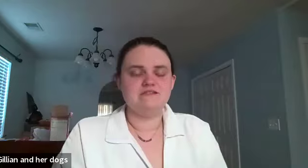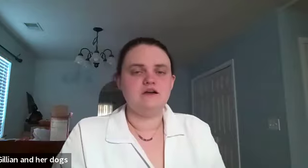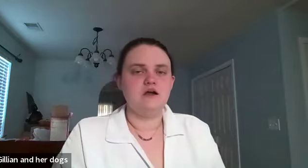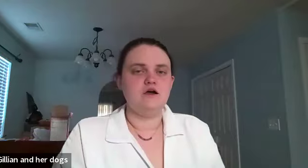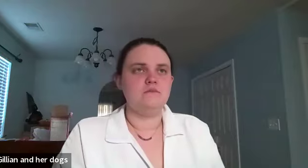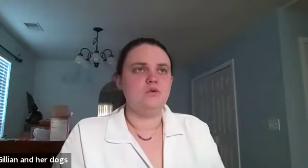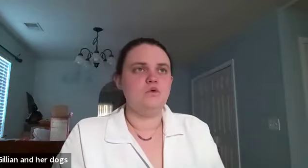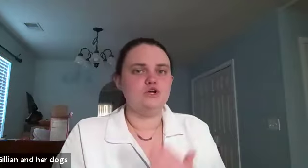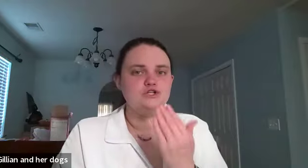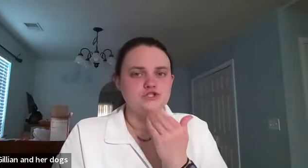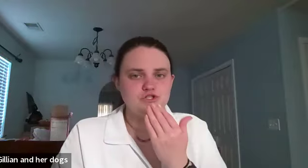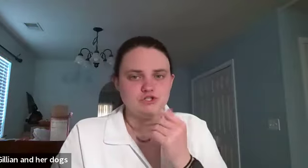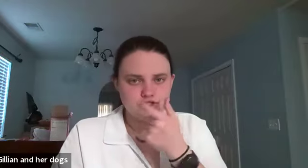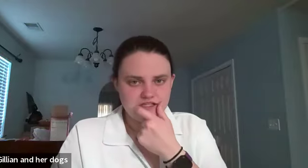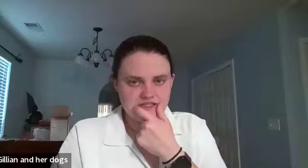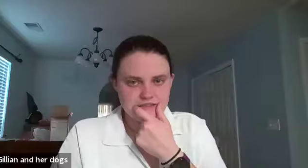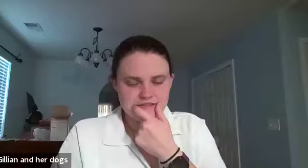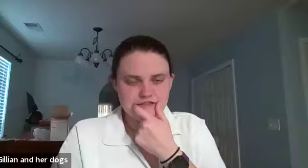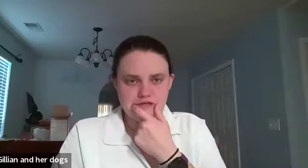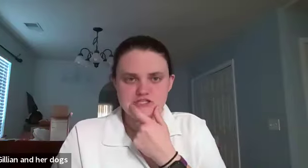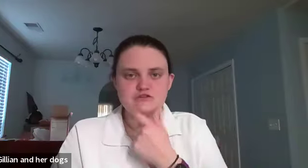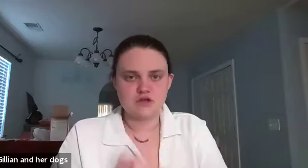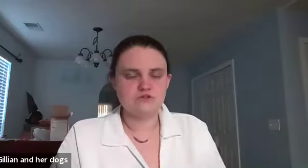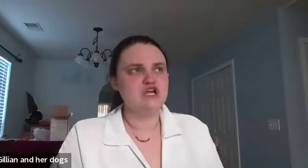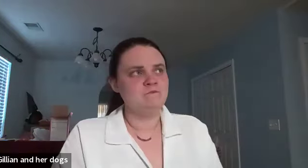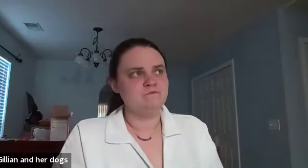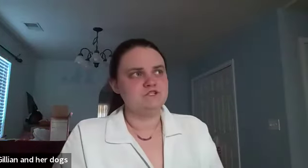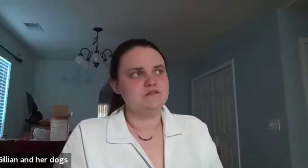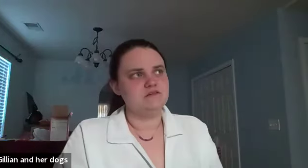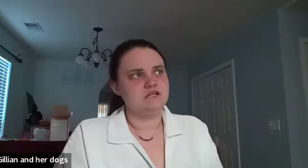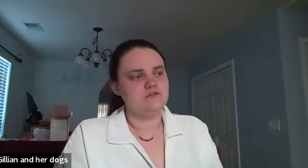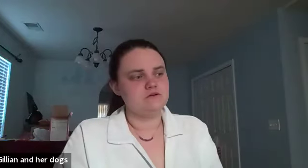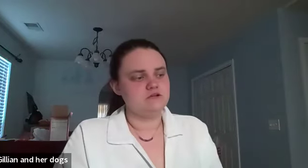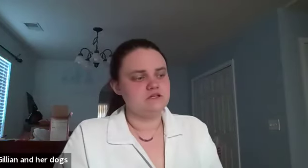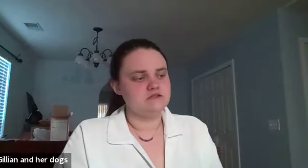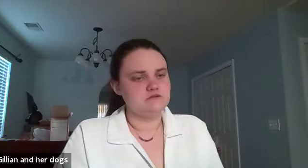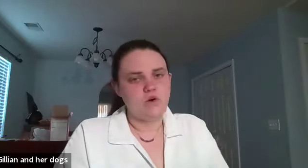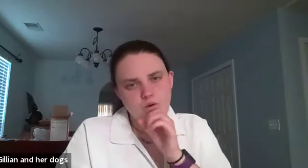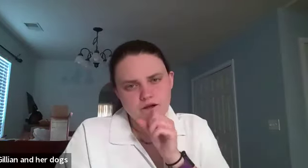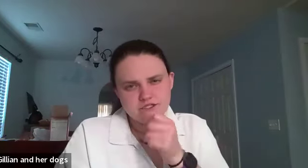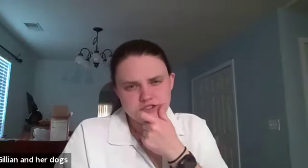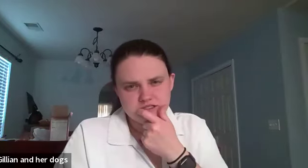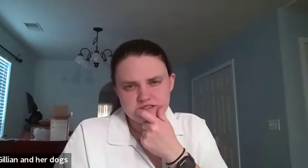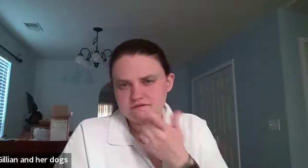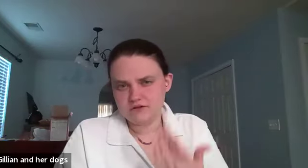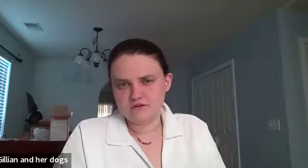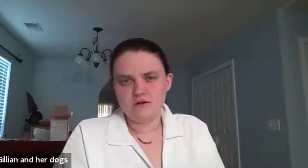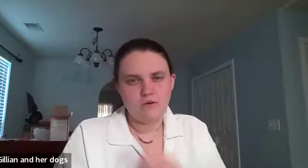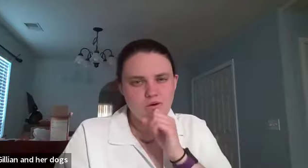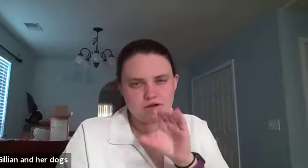cookies, or sugar cookies. You can do those. Trying to think of any other cookies. Orange cookies, if you do that,